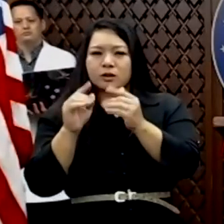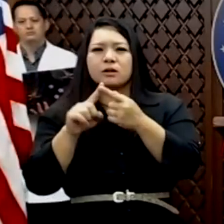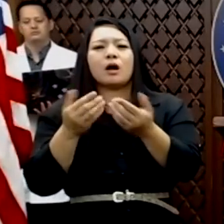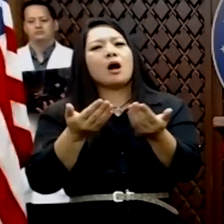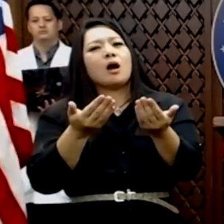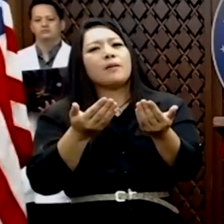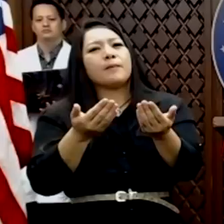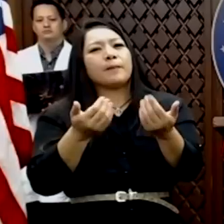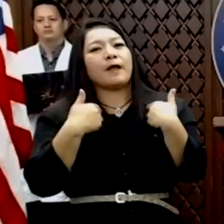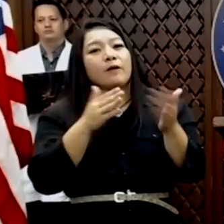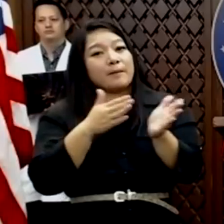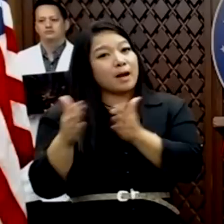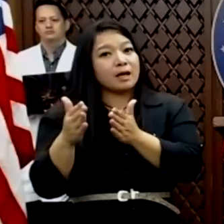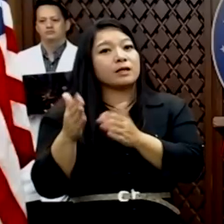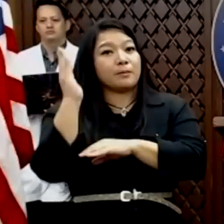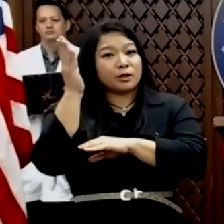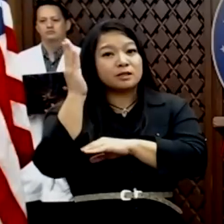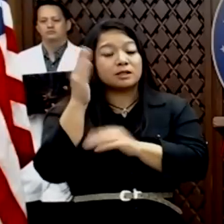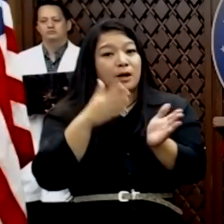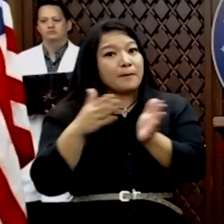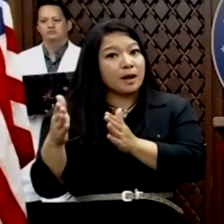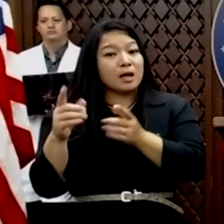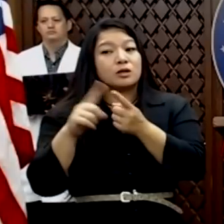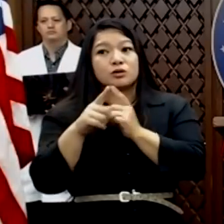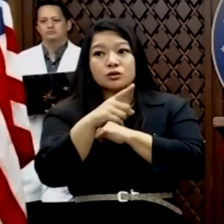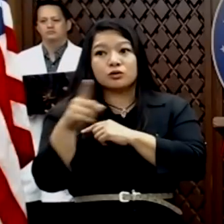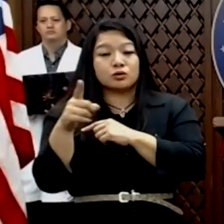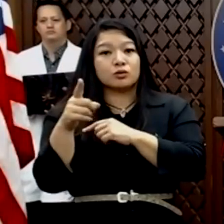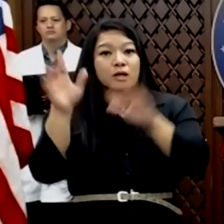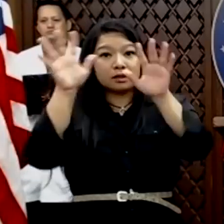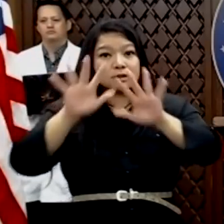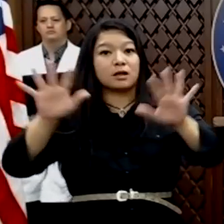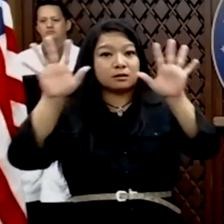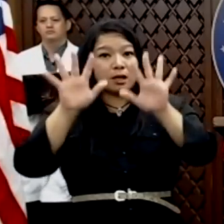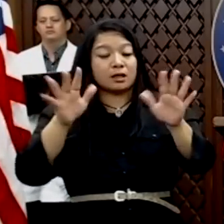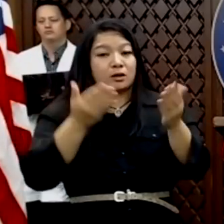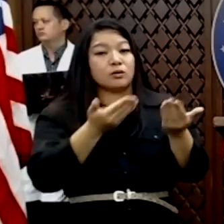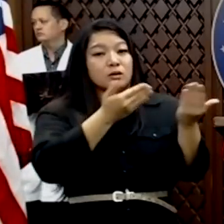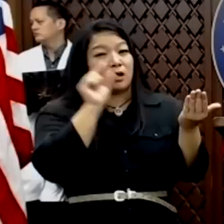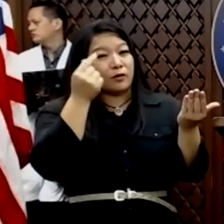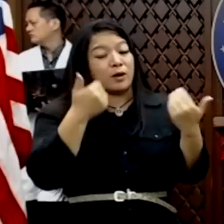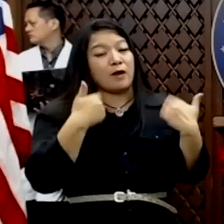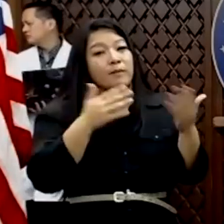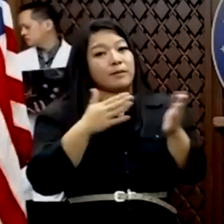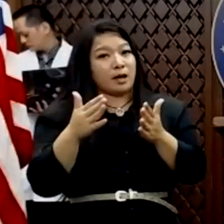with a plan, and they'll be presenting the plan to me on Sundays. So this is